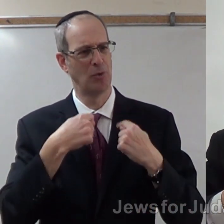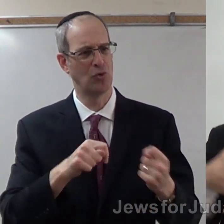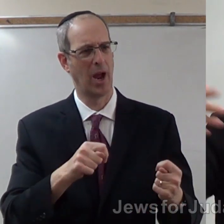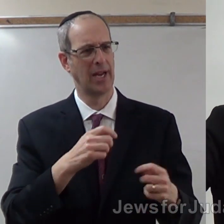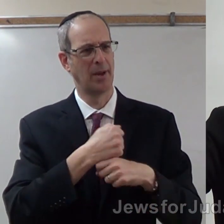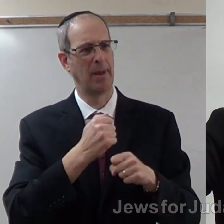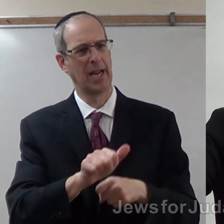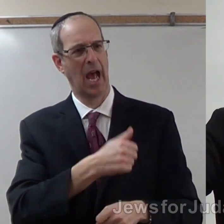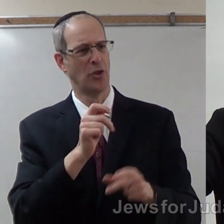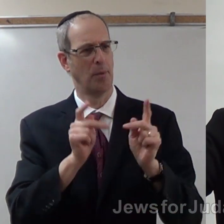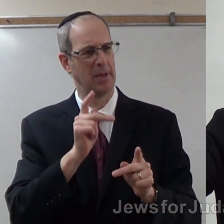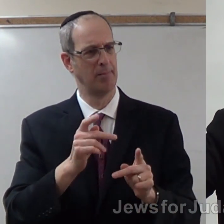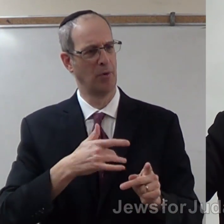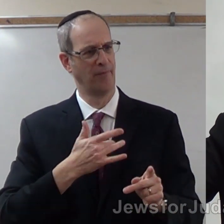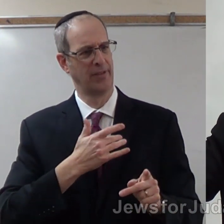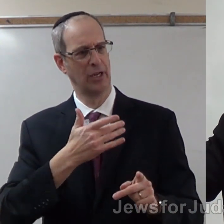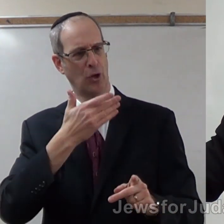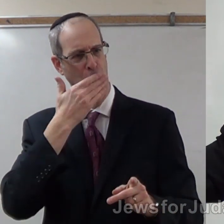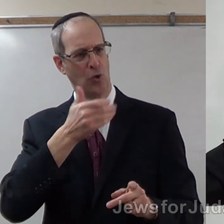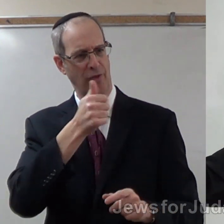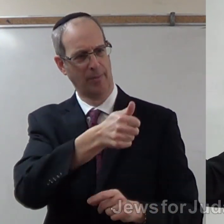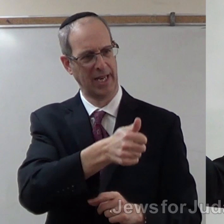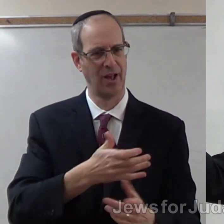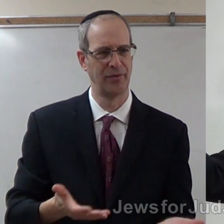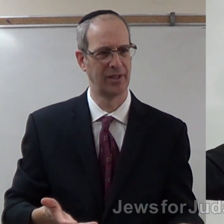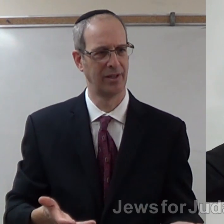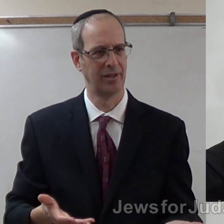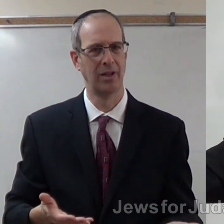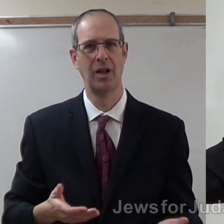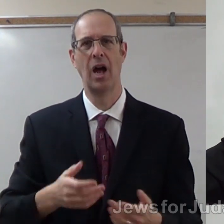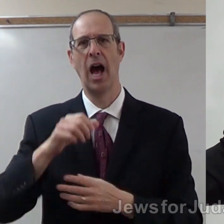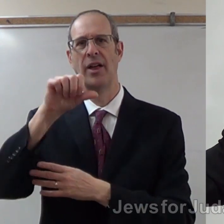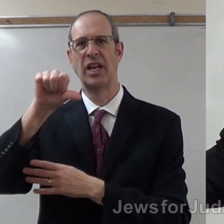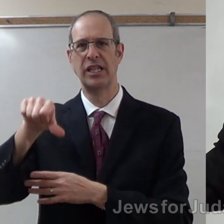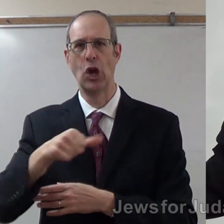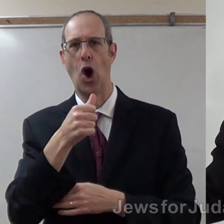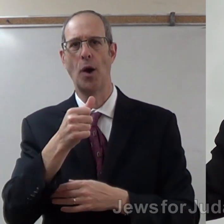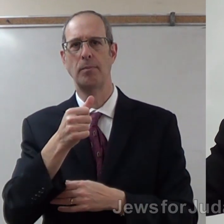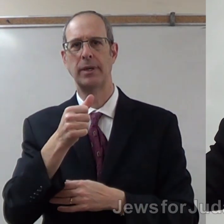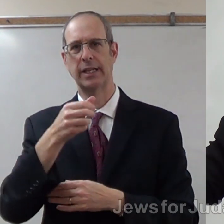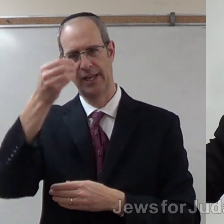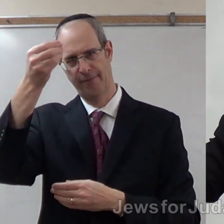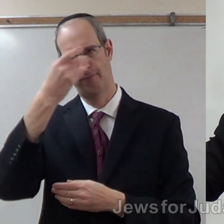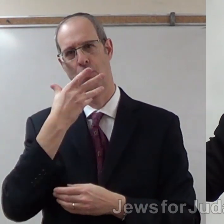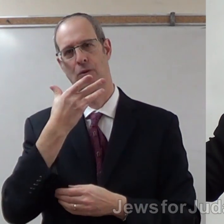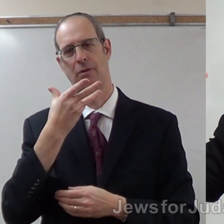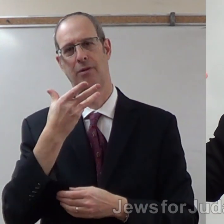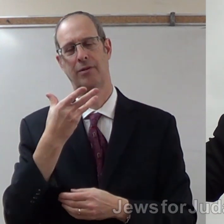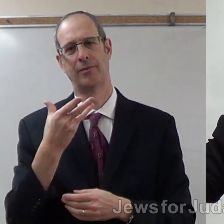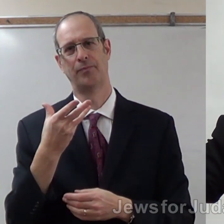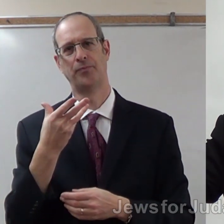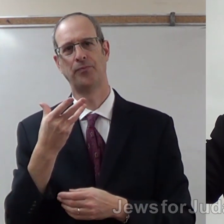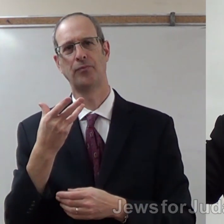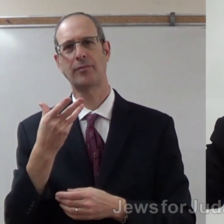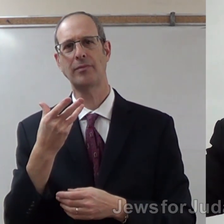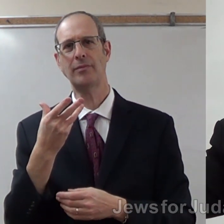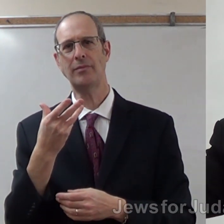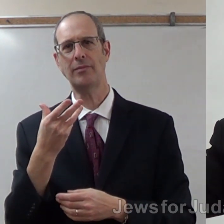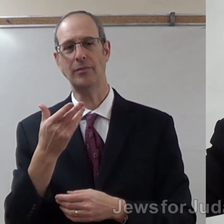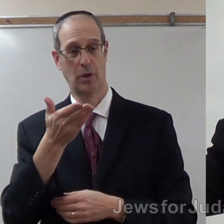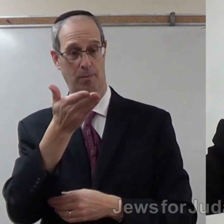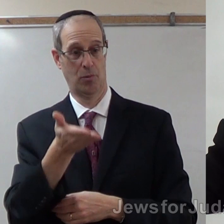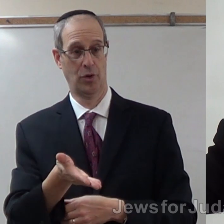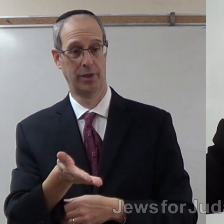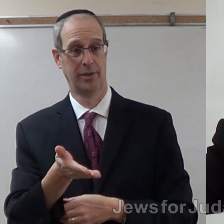to make other people feel good. You know, in the Talmud tells that there was a